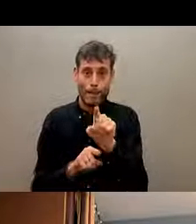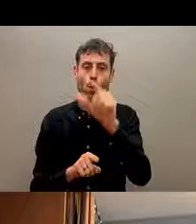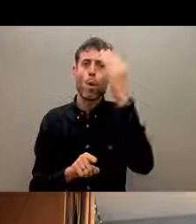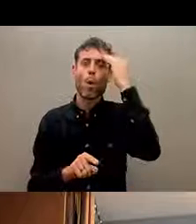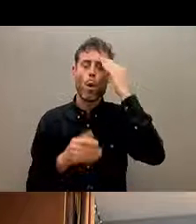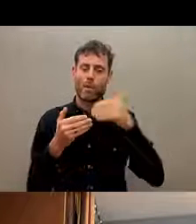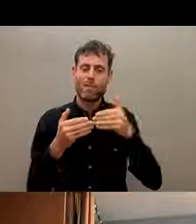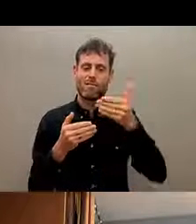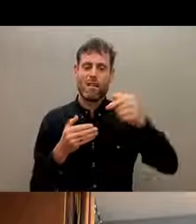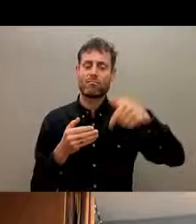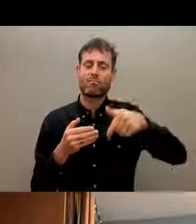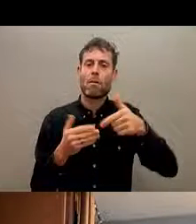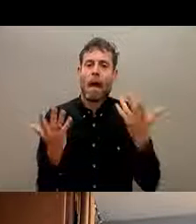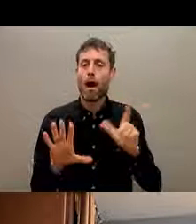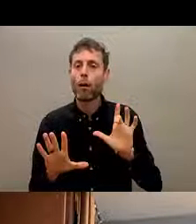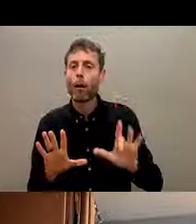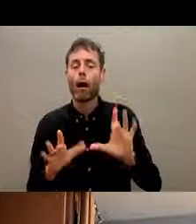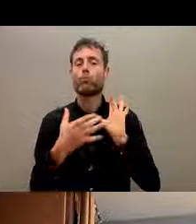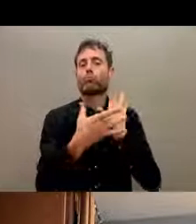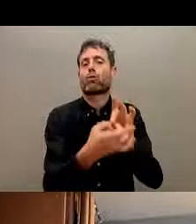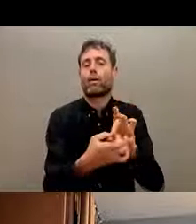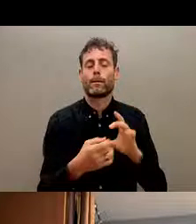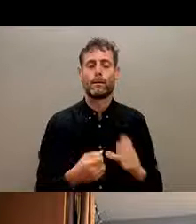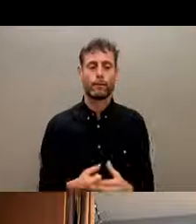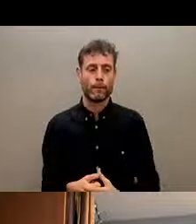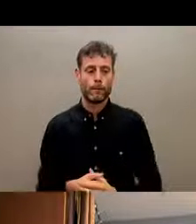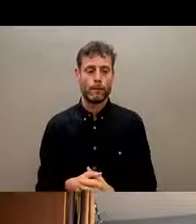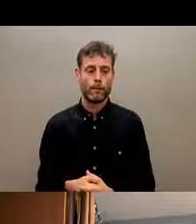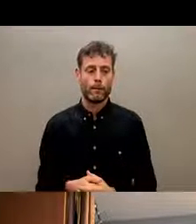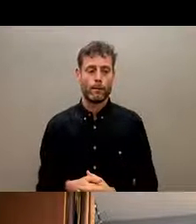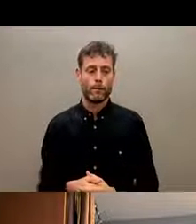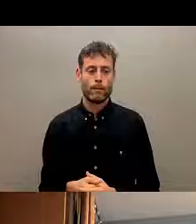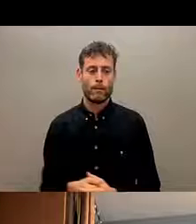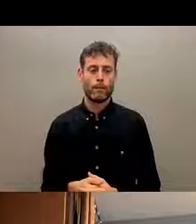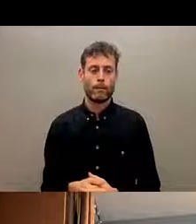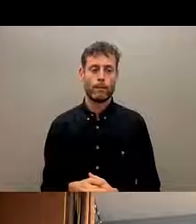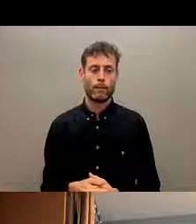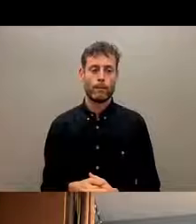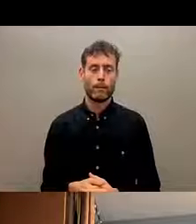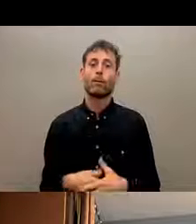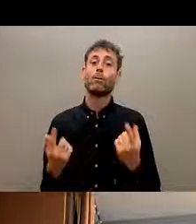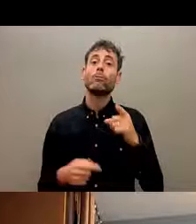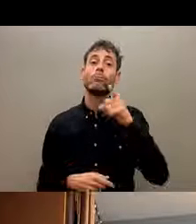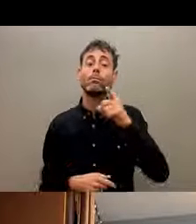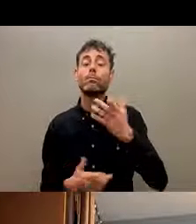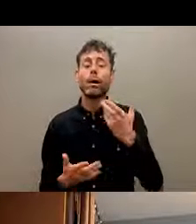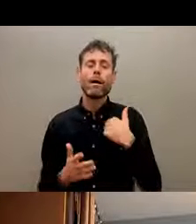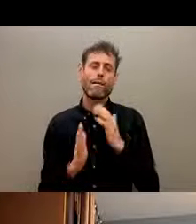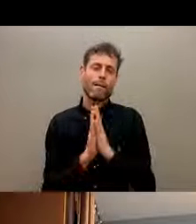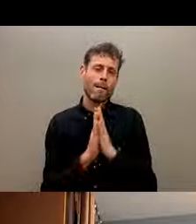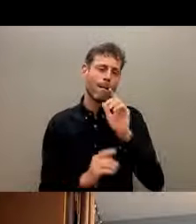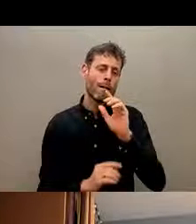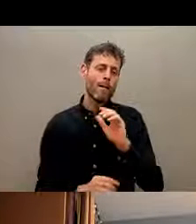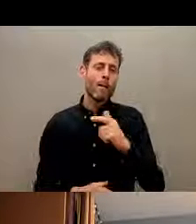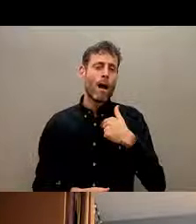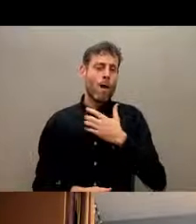next session. And the only other thing that I'd add here is please, when you are speaking, remember to try and speak a